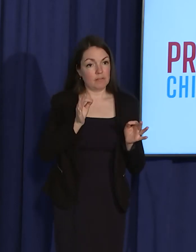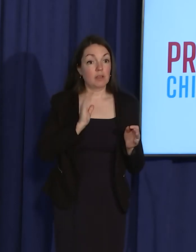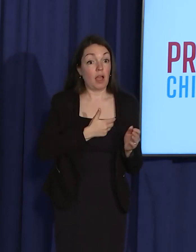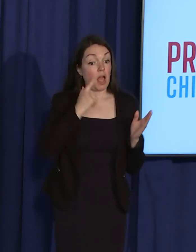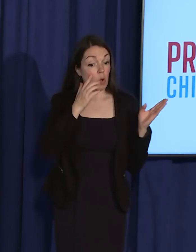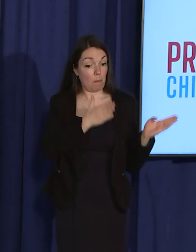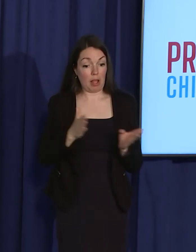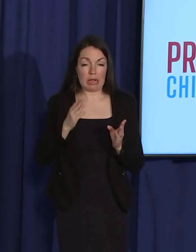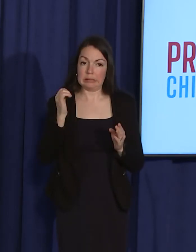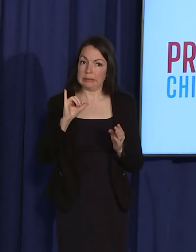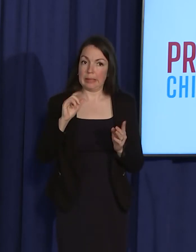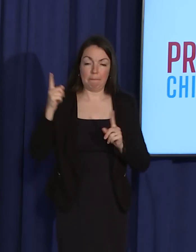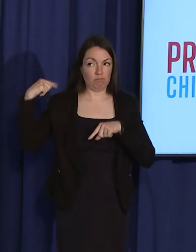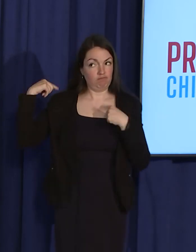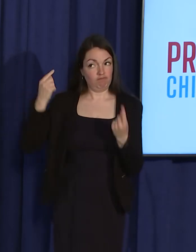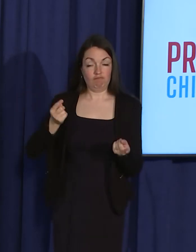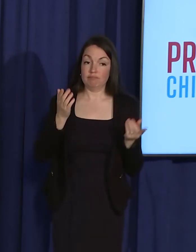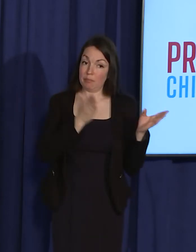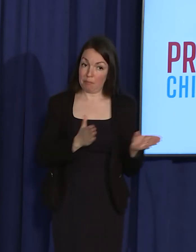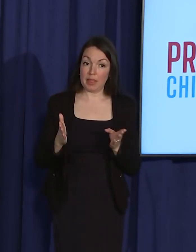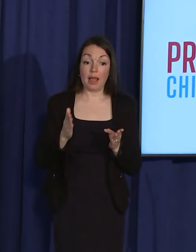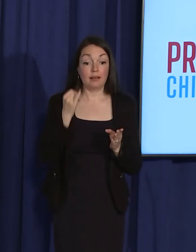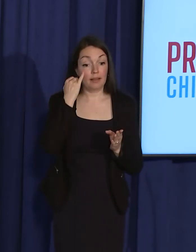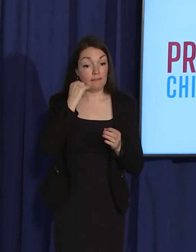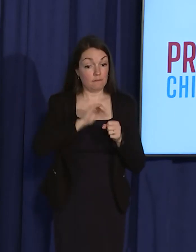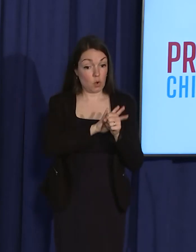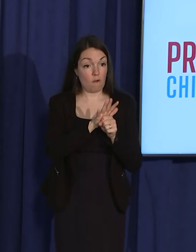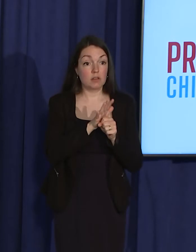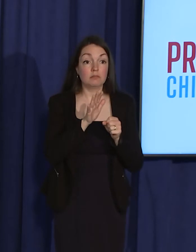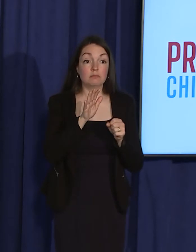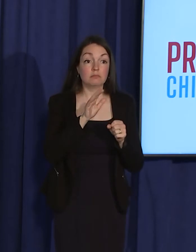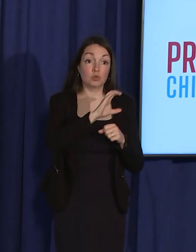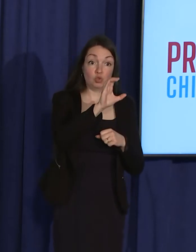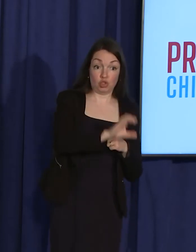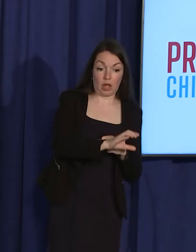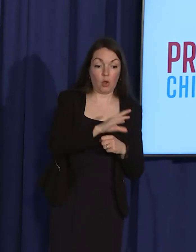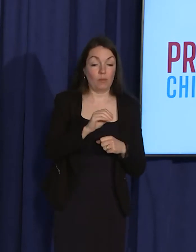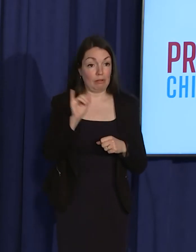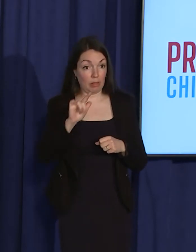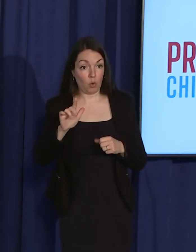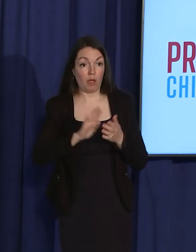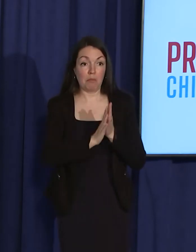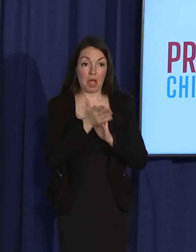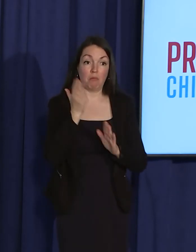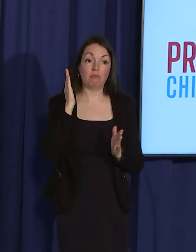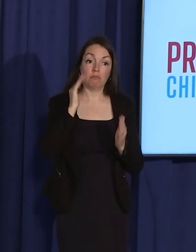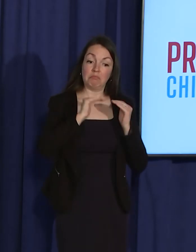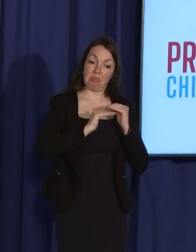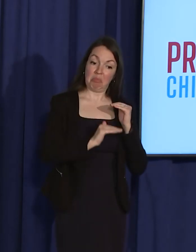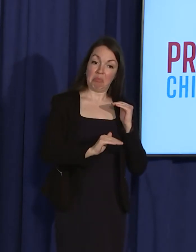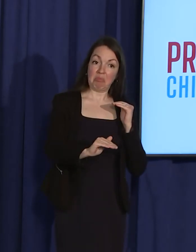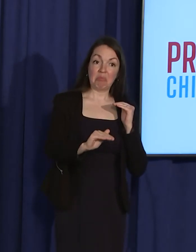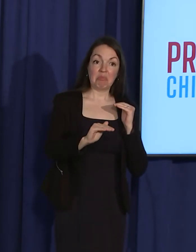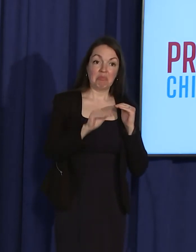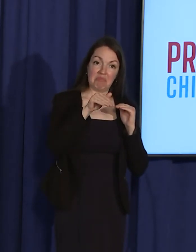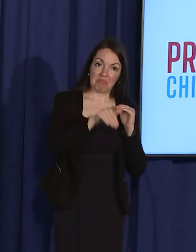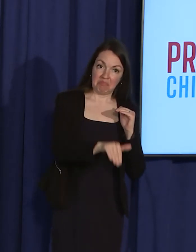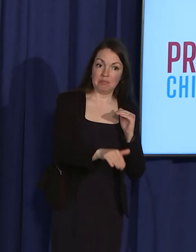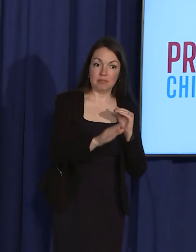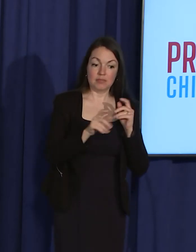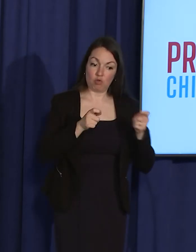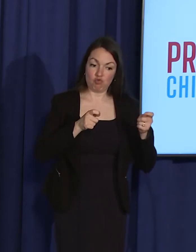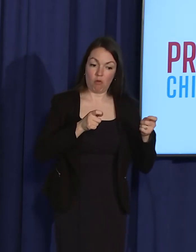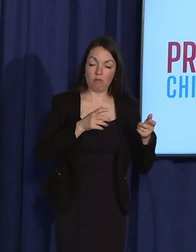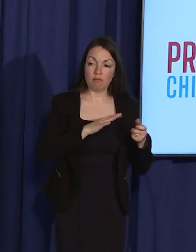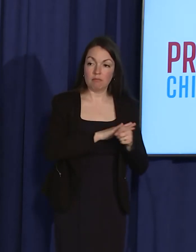COVID comes under control here in Chicago and here in Illinois, we will be turning that dial. So yes, I am assuming, and this